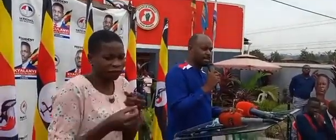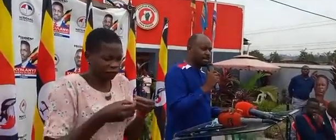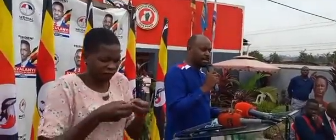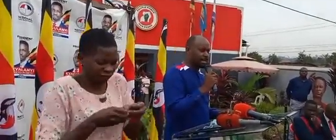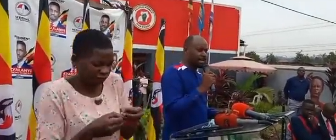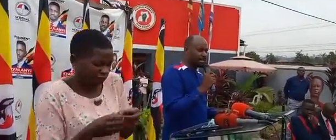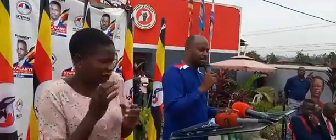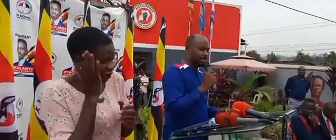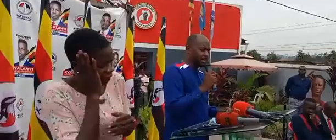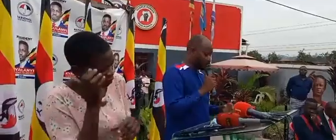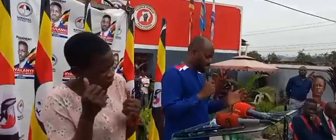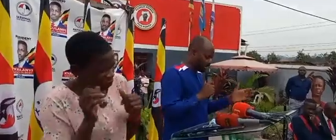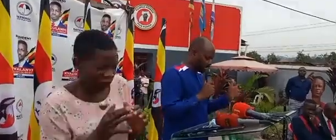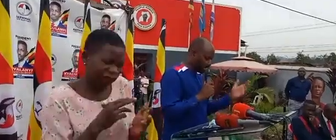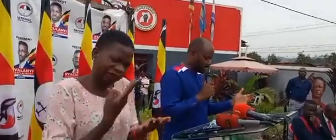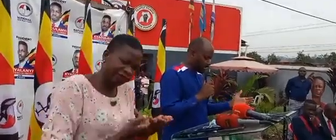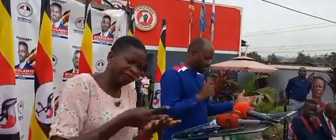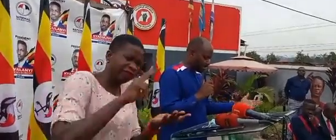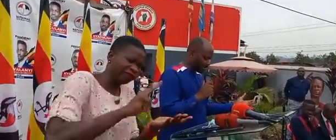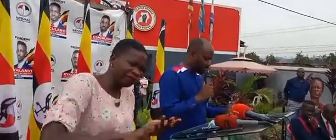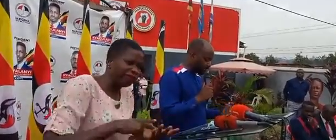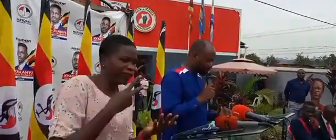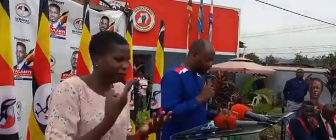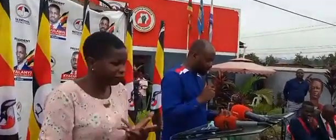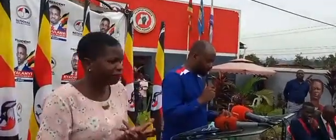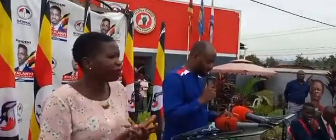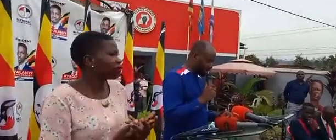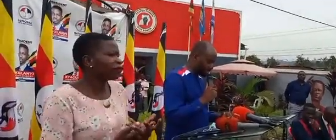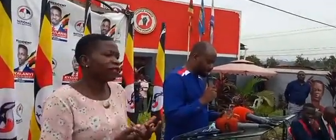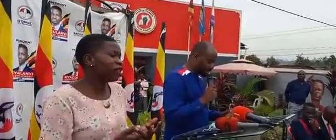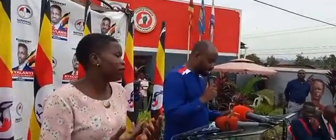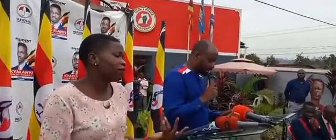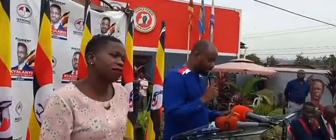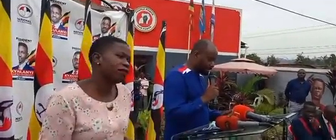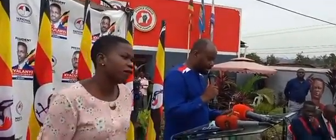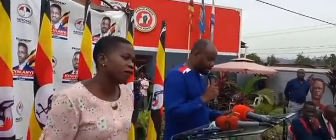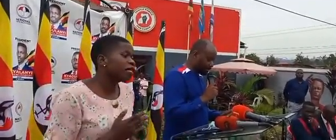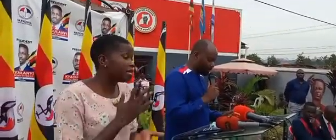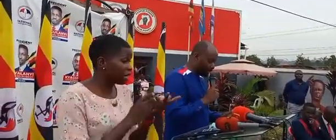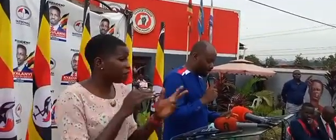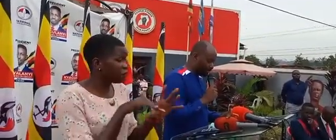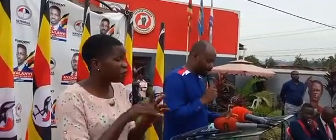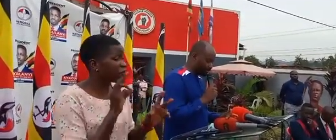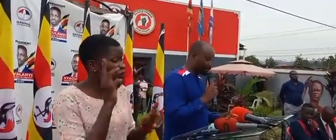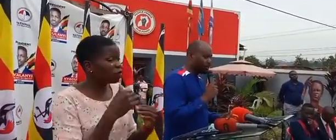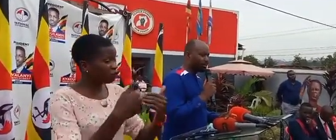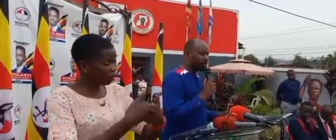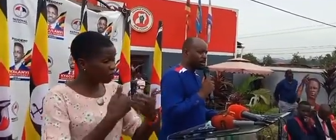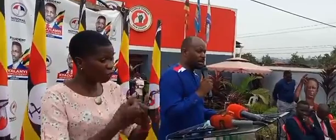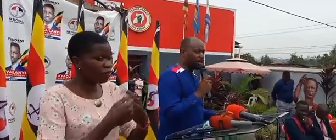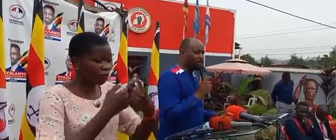things. Maybe the others, some of these will be telling us those details. But we want to